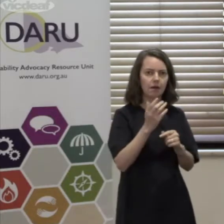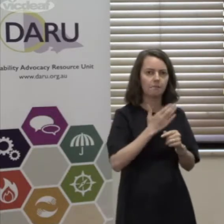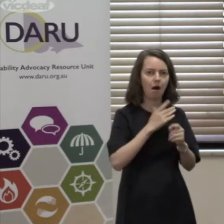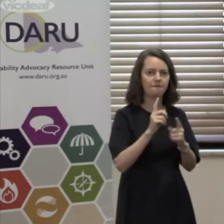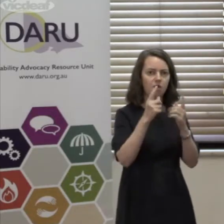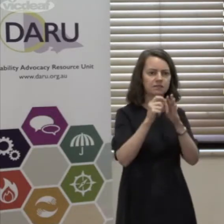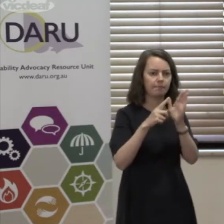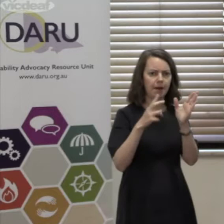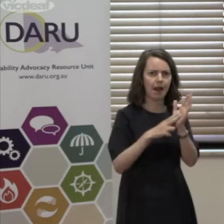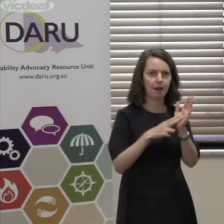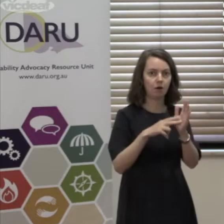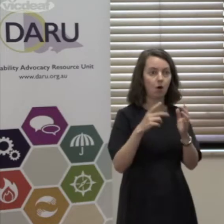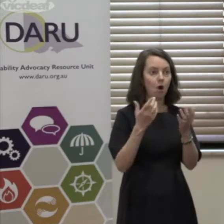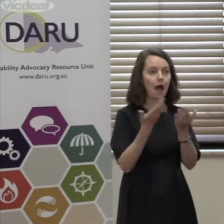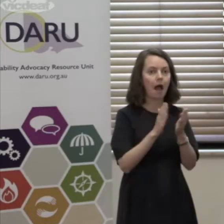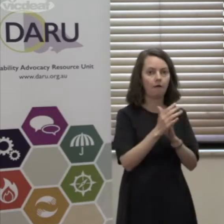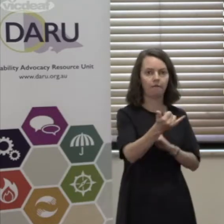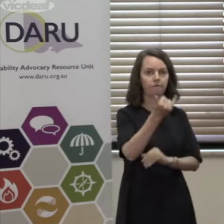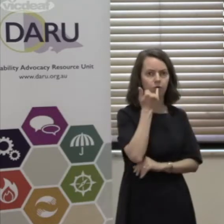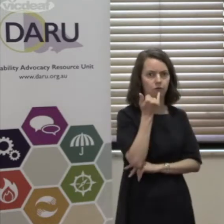with a phone call.